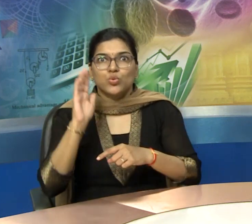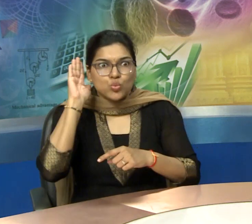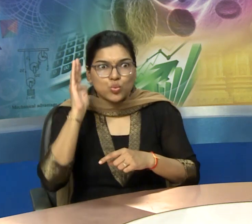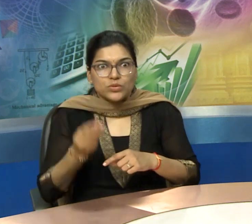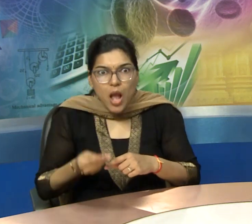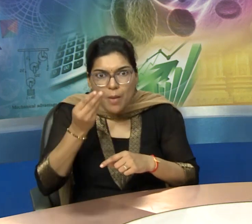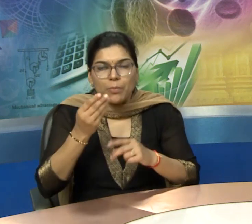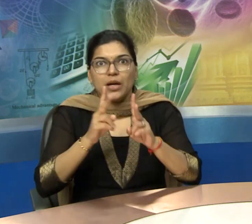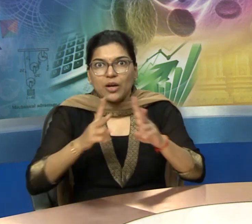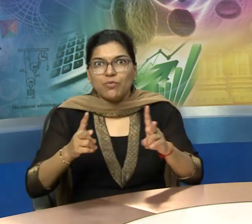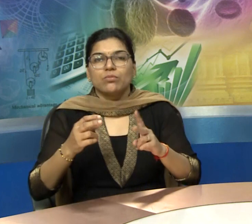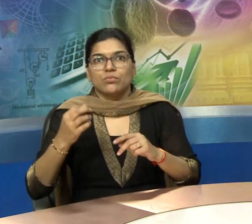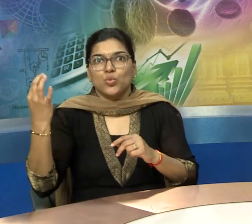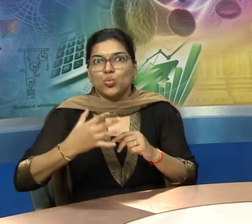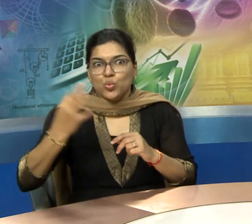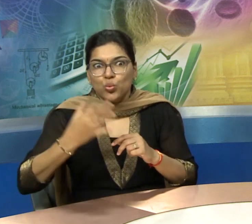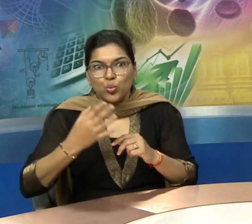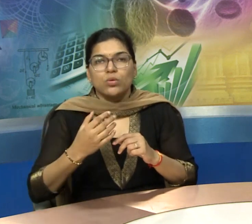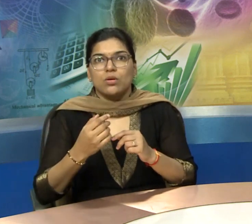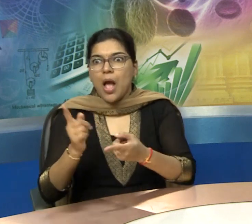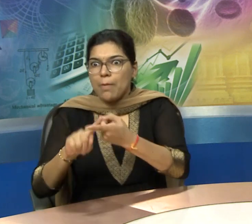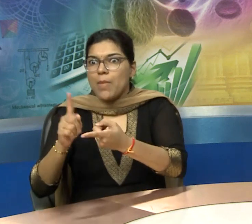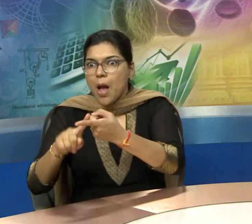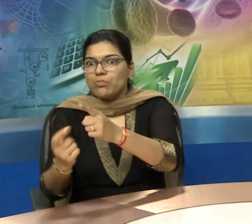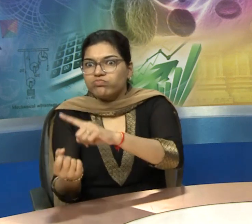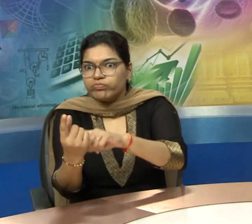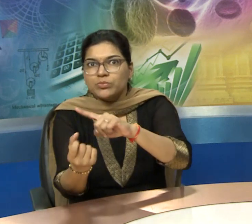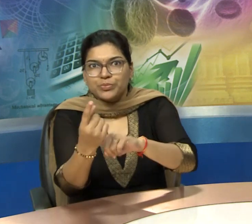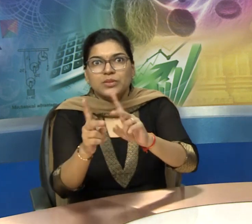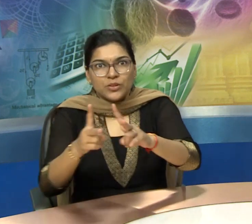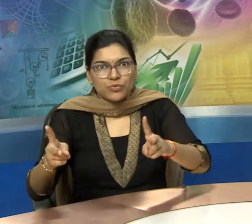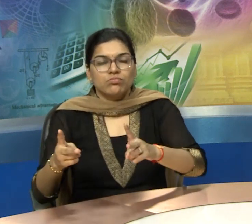So information dissemination is a very important function of the libraries.